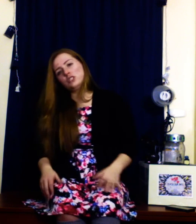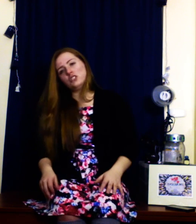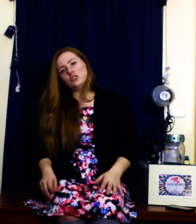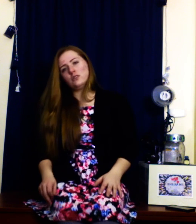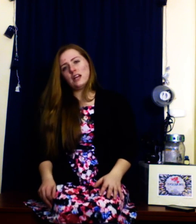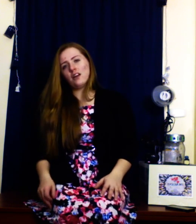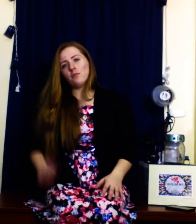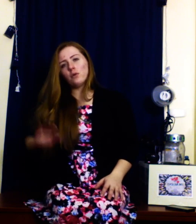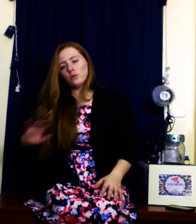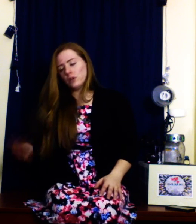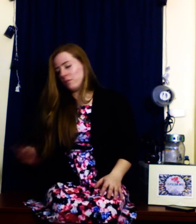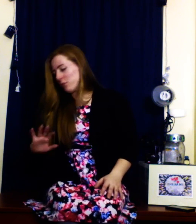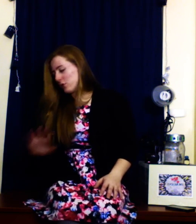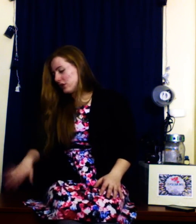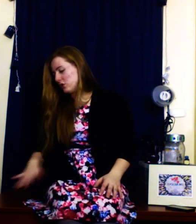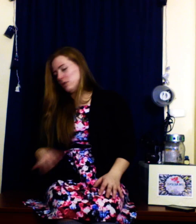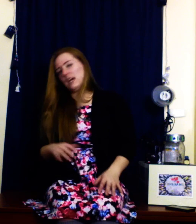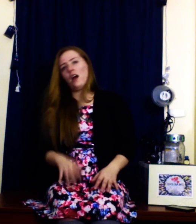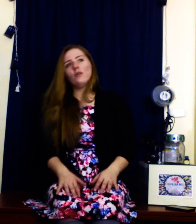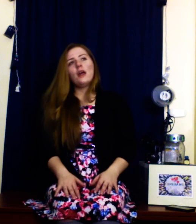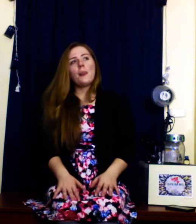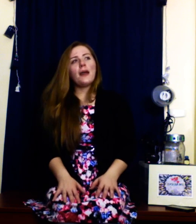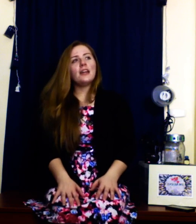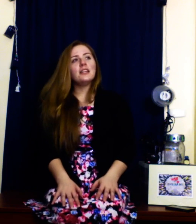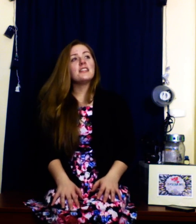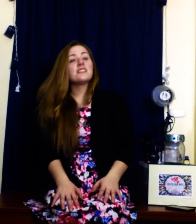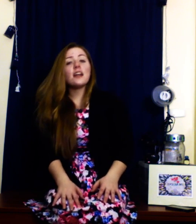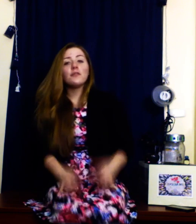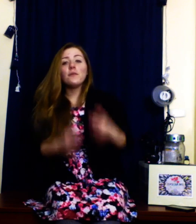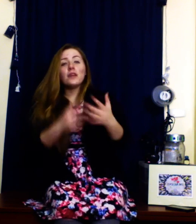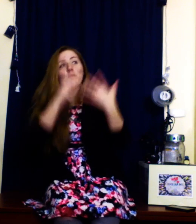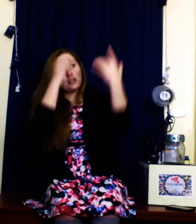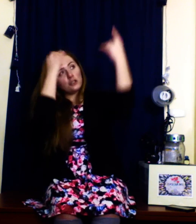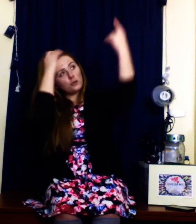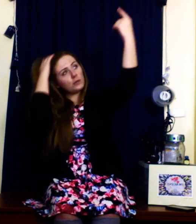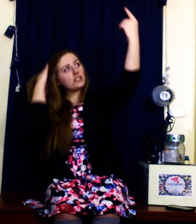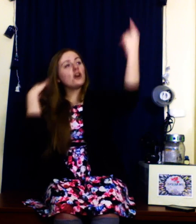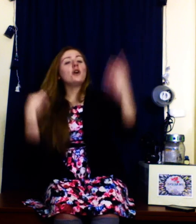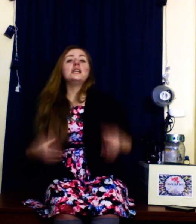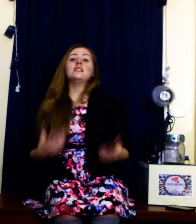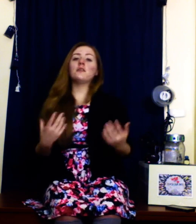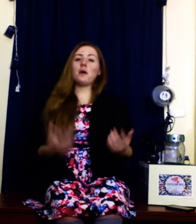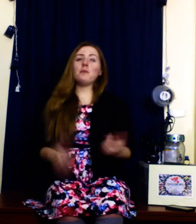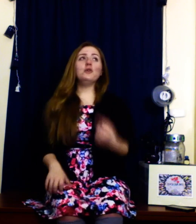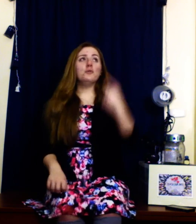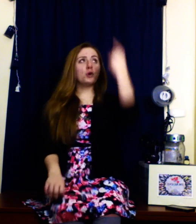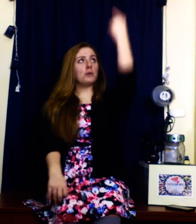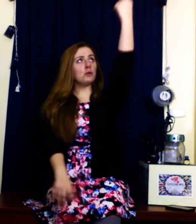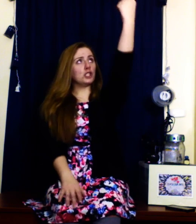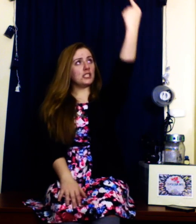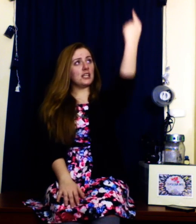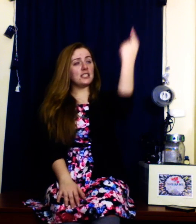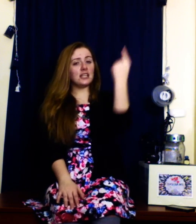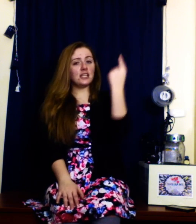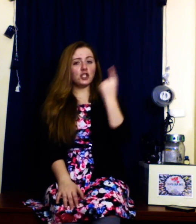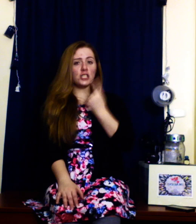you down. It brings you down. And instead of where we saw in the Mama Who Bore Me, where she says that Jesus